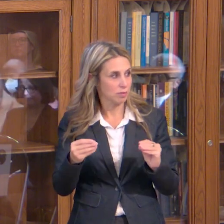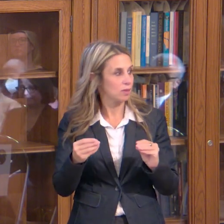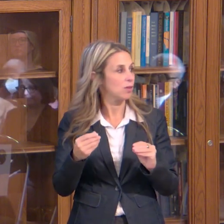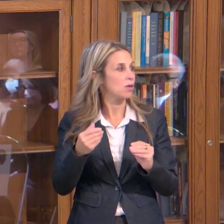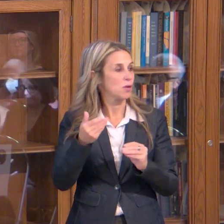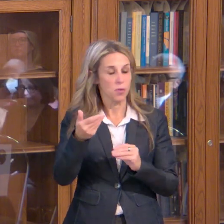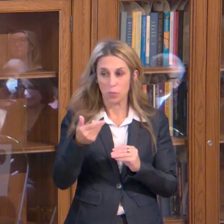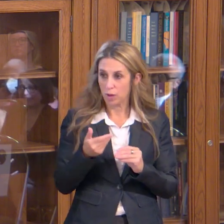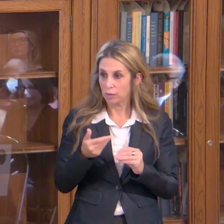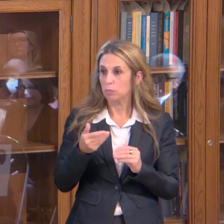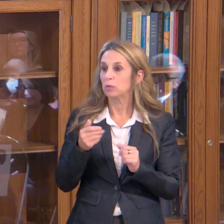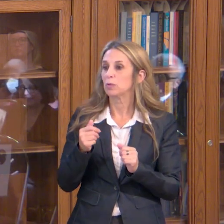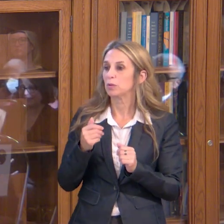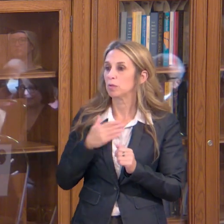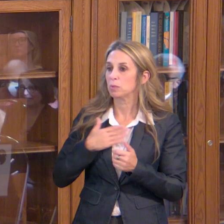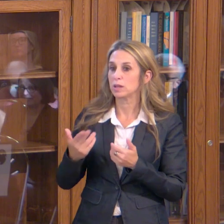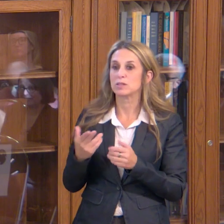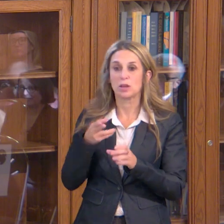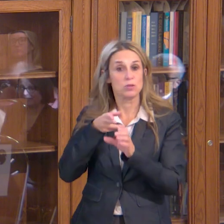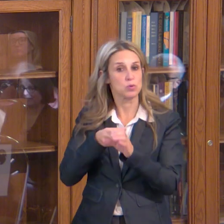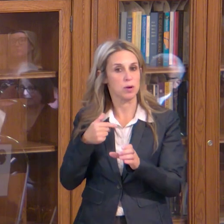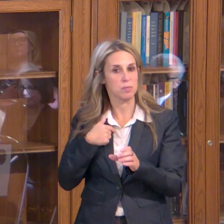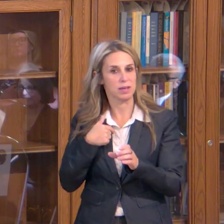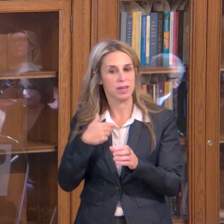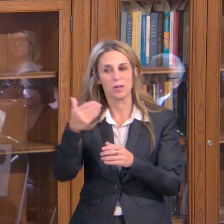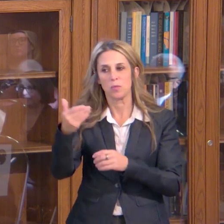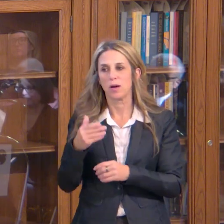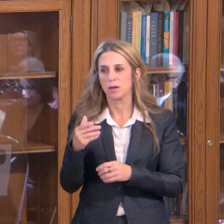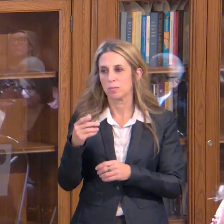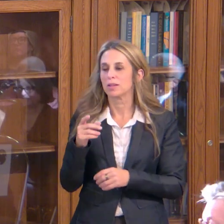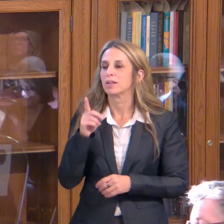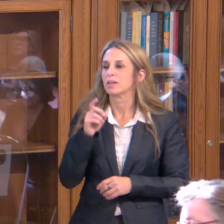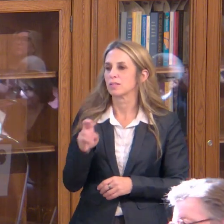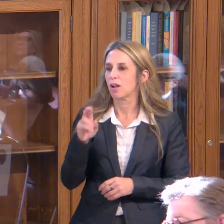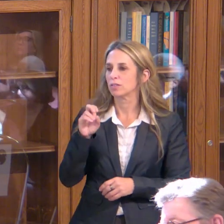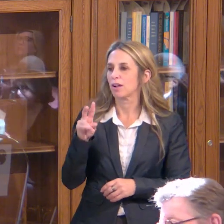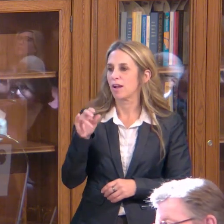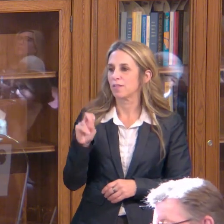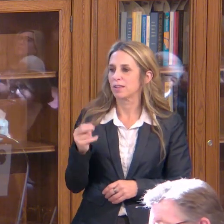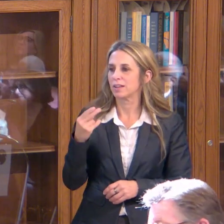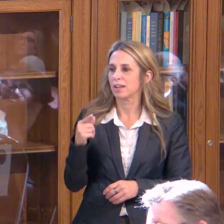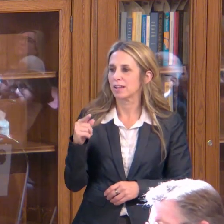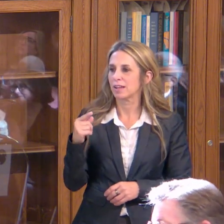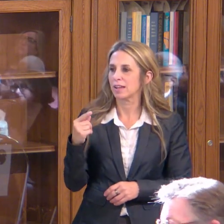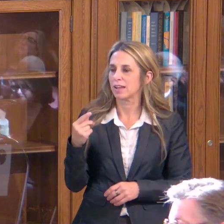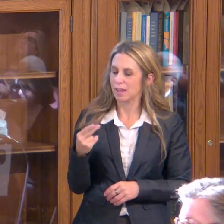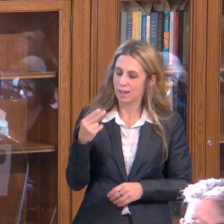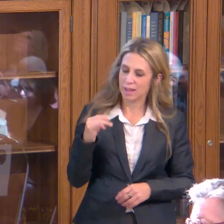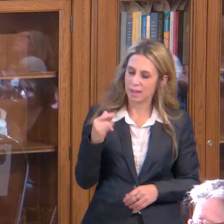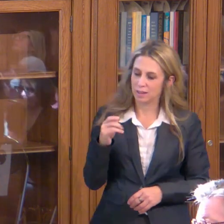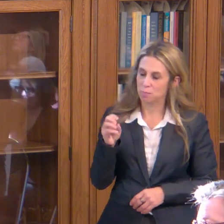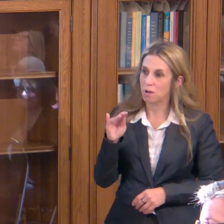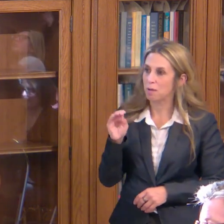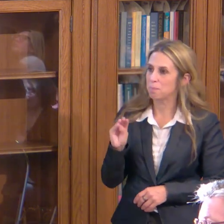welcome you and please join me and a welcomeing Dr El hien his